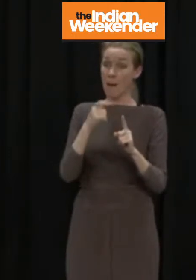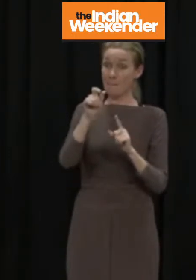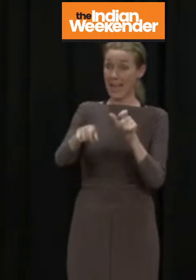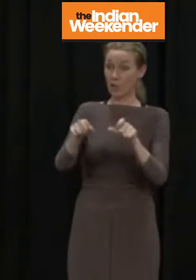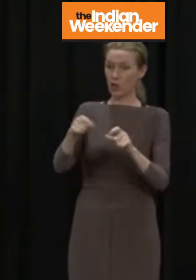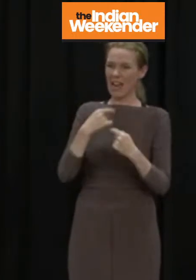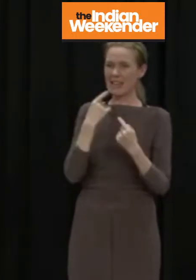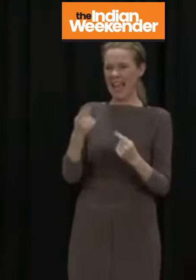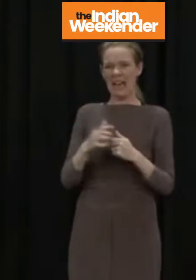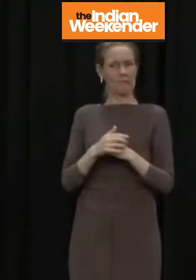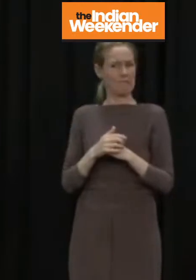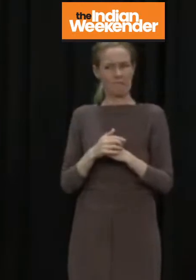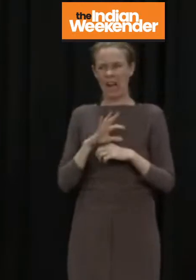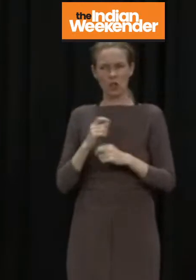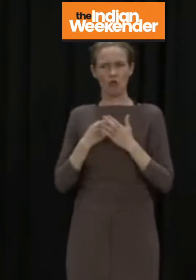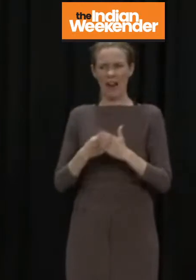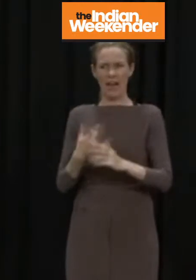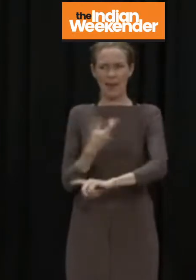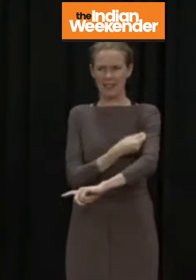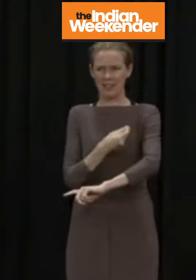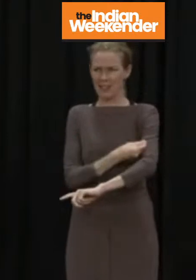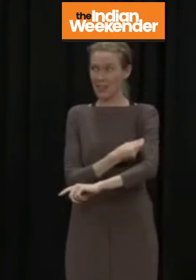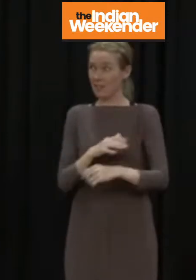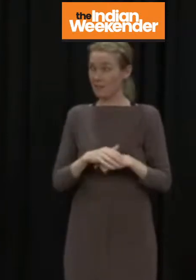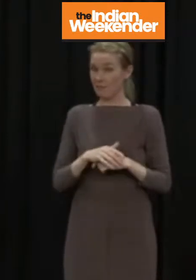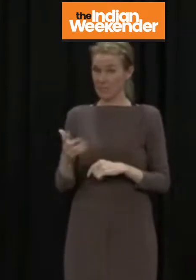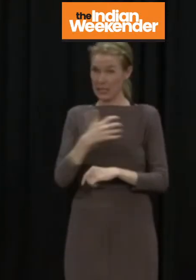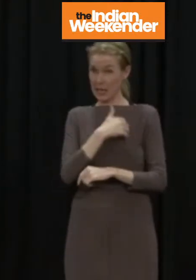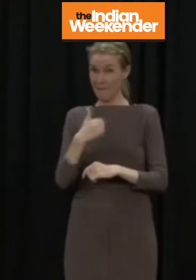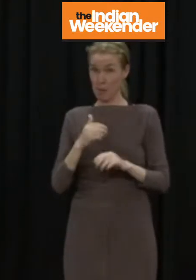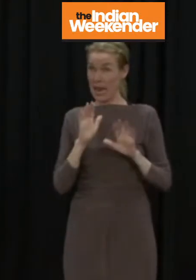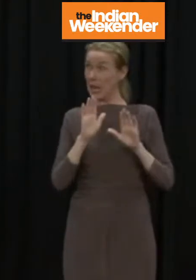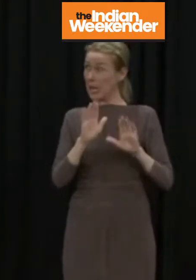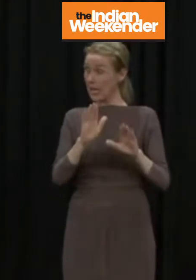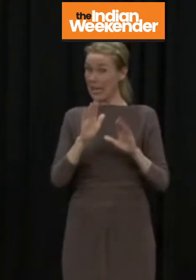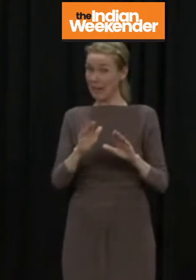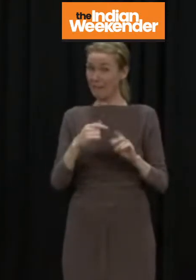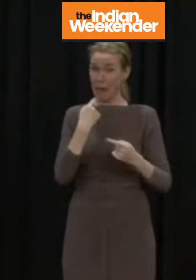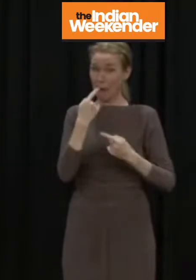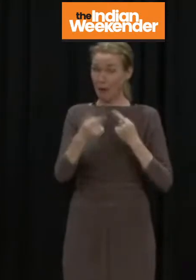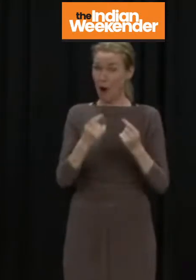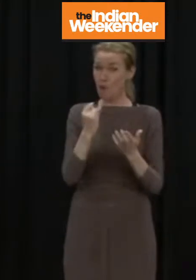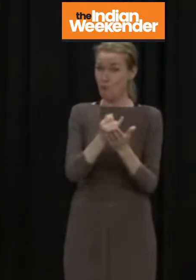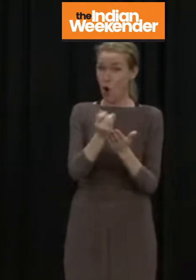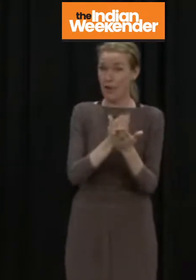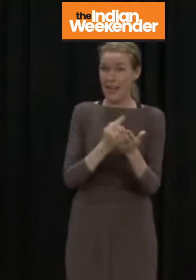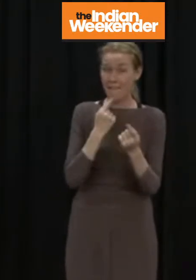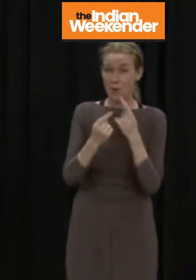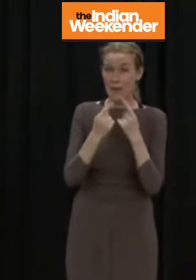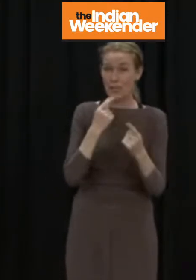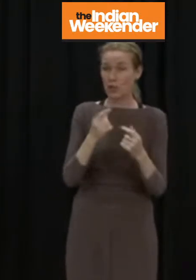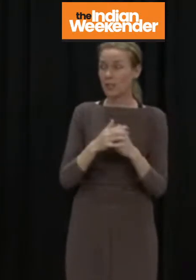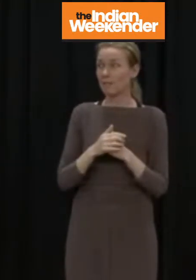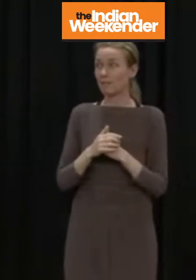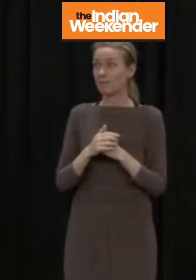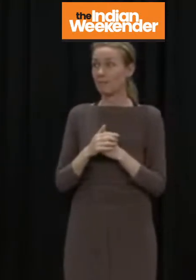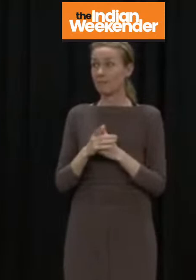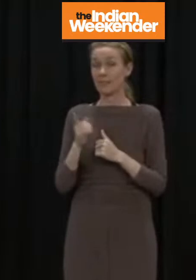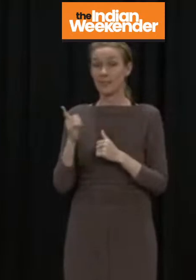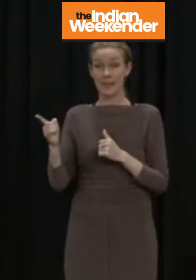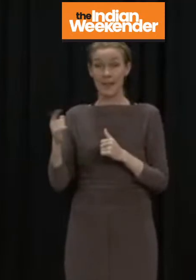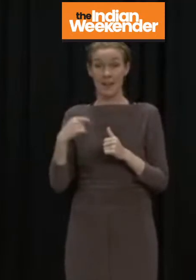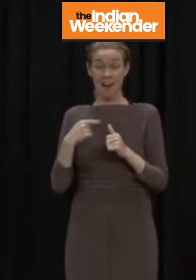even stood down? Does the Medical Council or another body need more teeth to do so? I understand the Medical Council have issued some